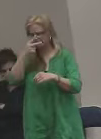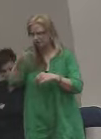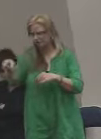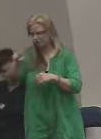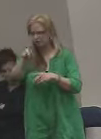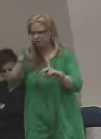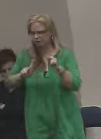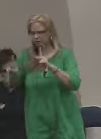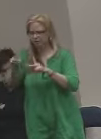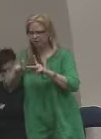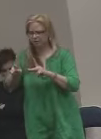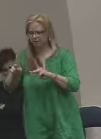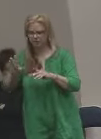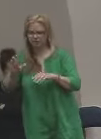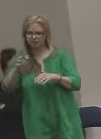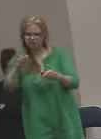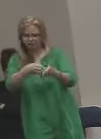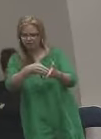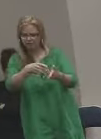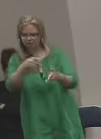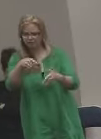on crime.